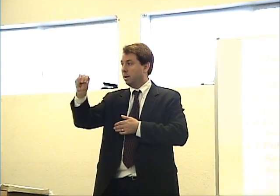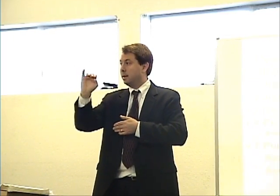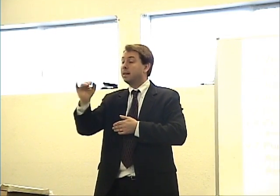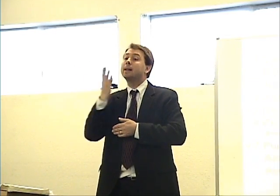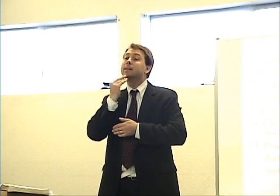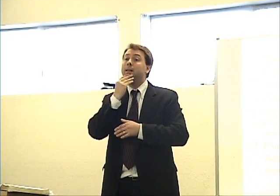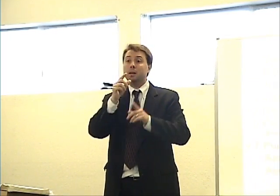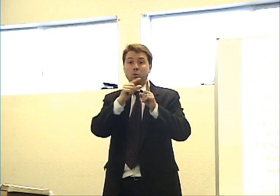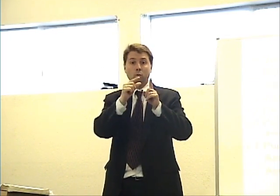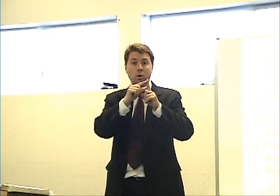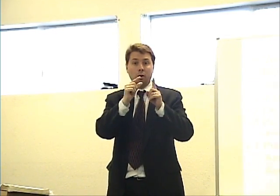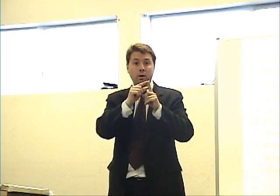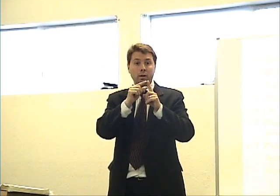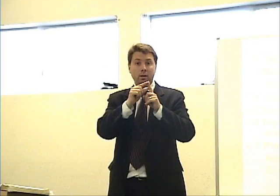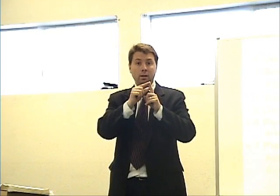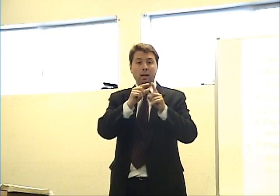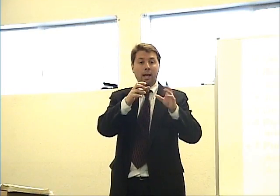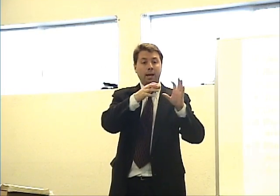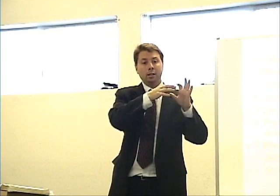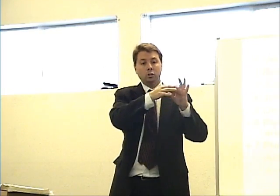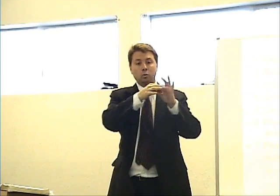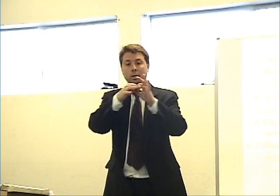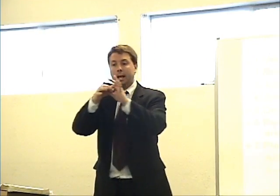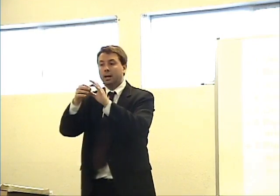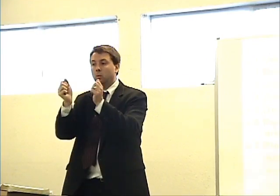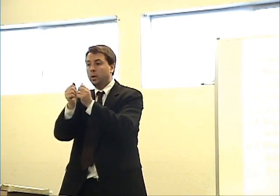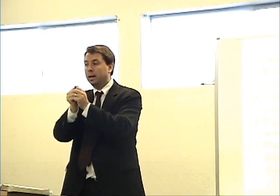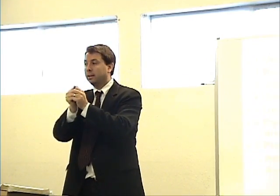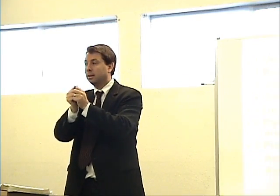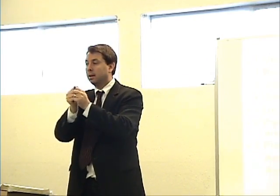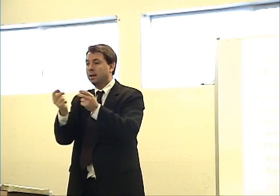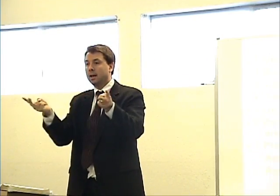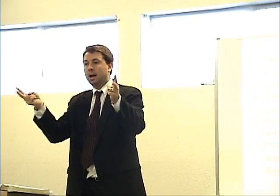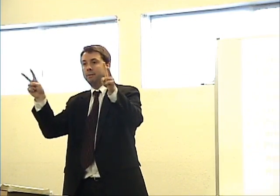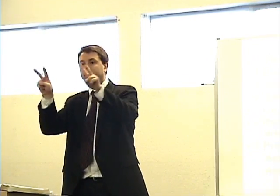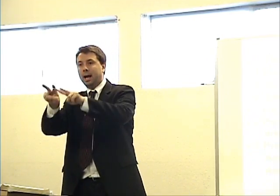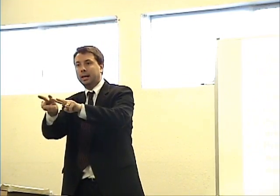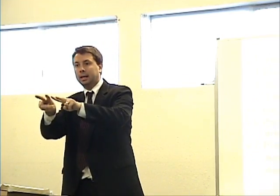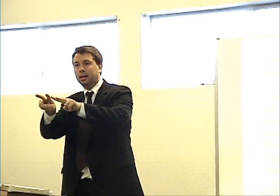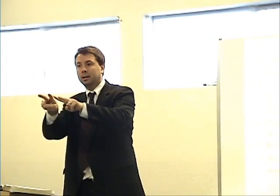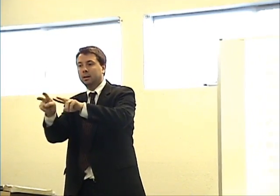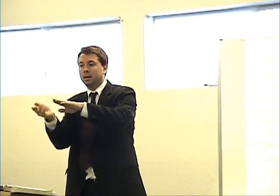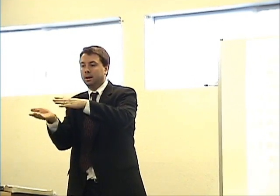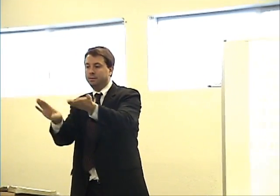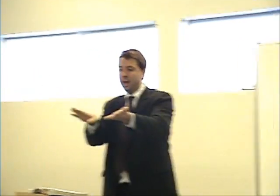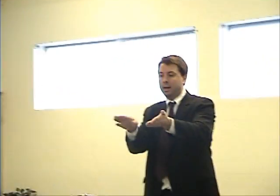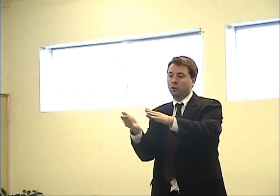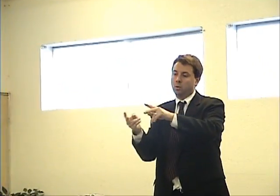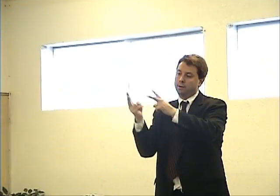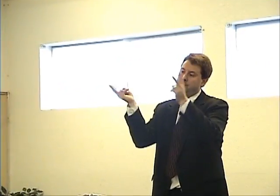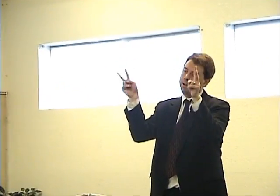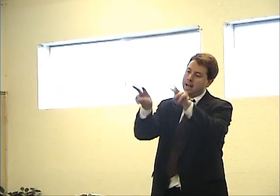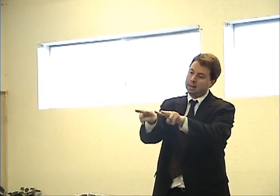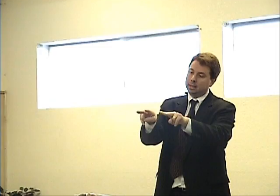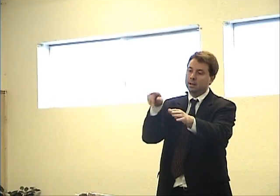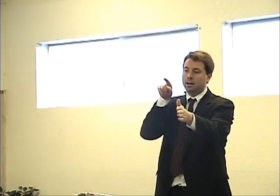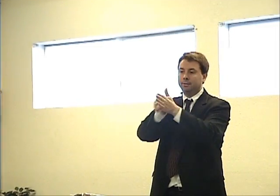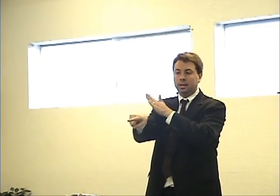H-I-N-N-O-M. That is a Hebrew word. And it is related with a valley of death or a valley of